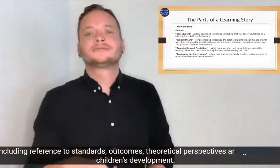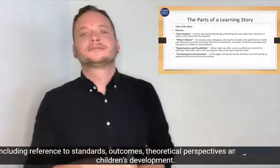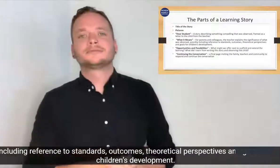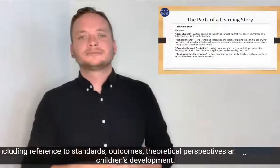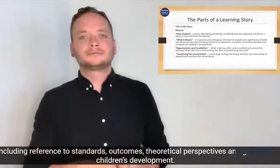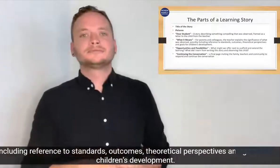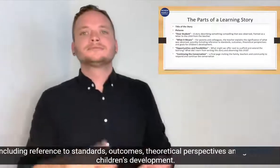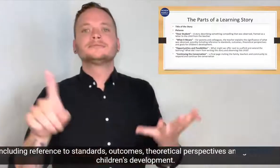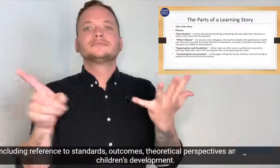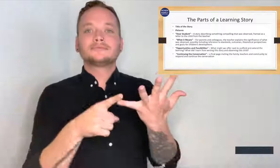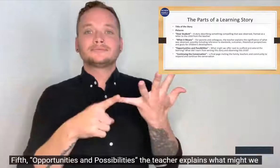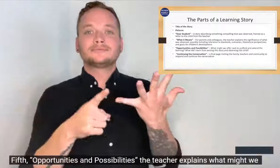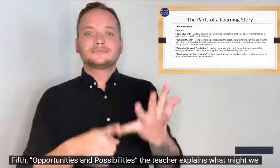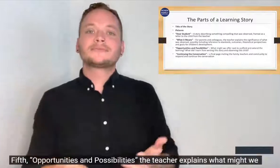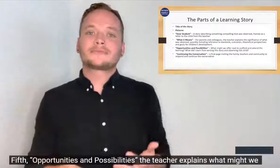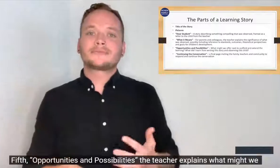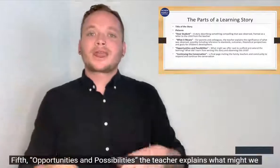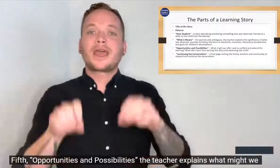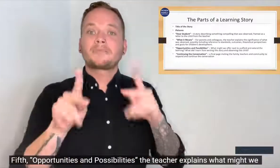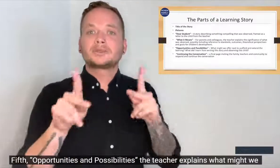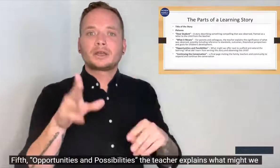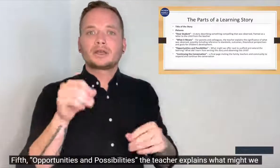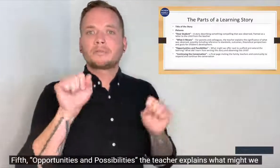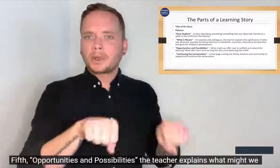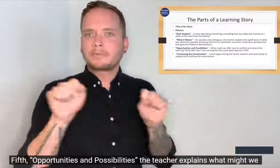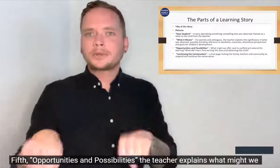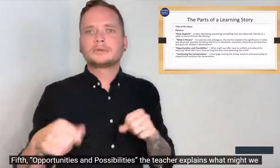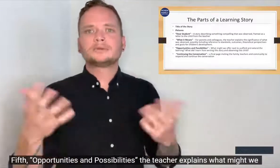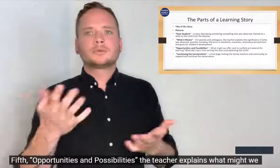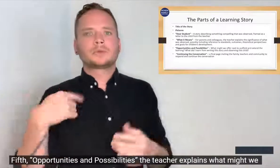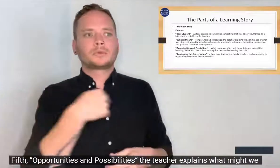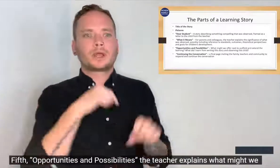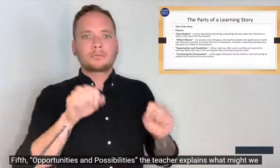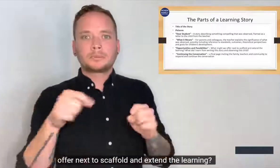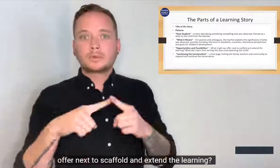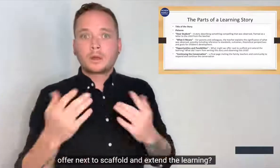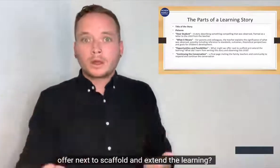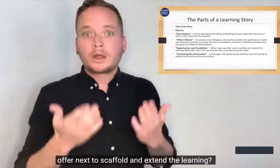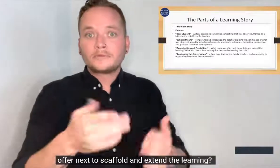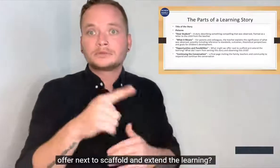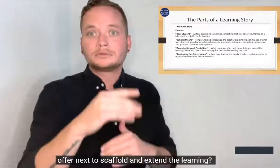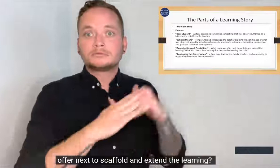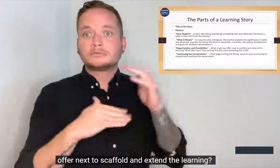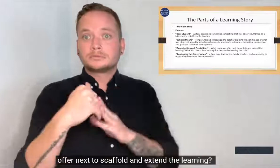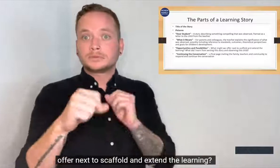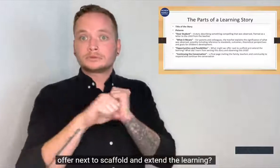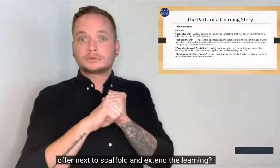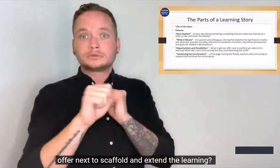that child's development. Fifth, it's opportunities and possibilities where the teacher explains how to